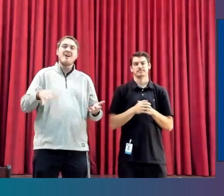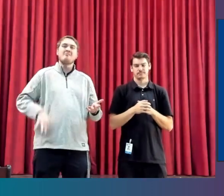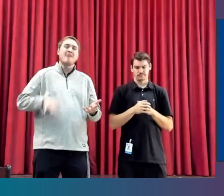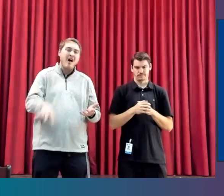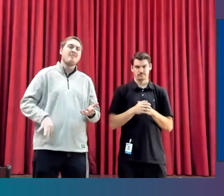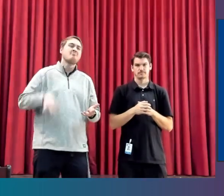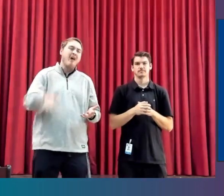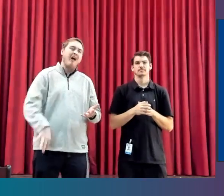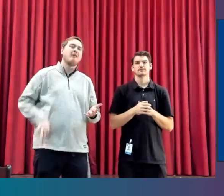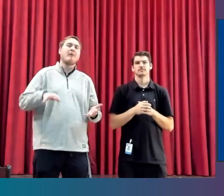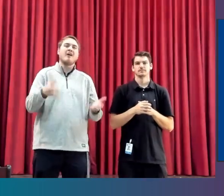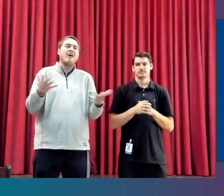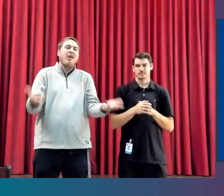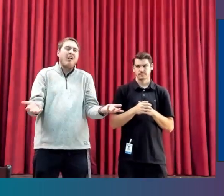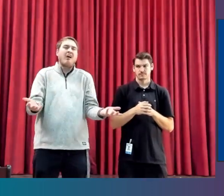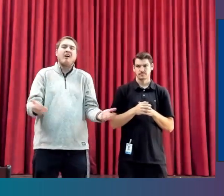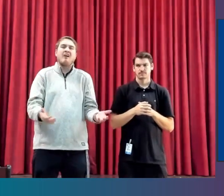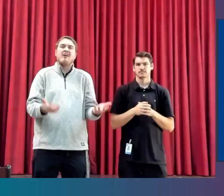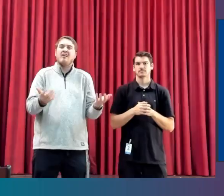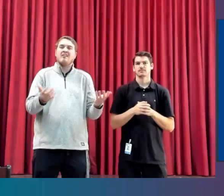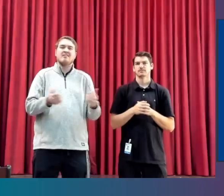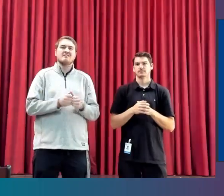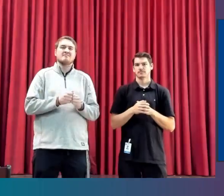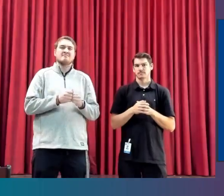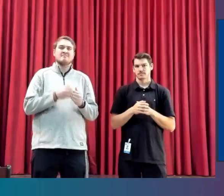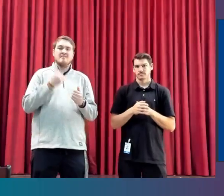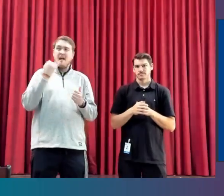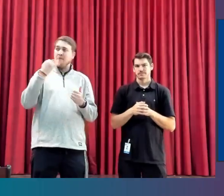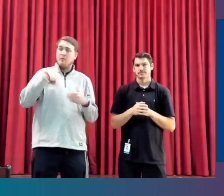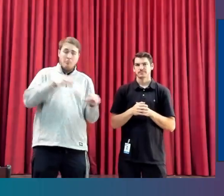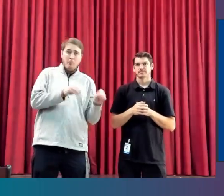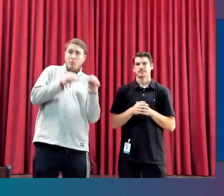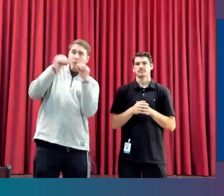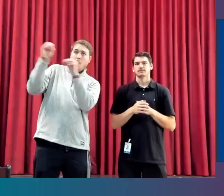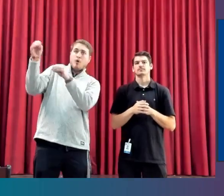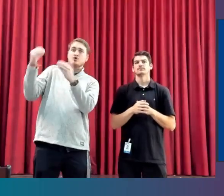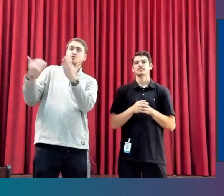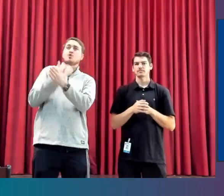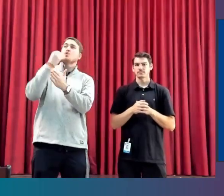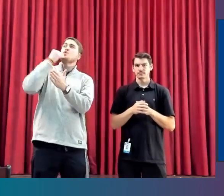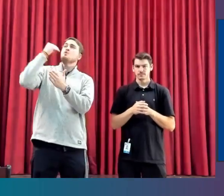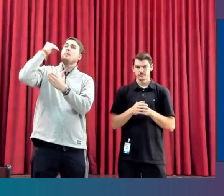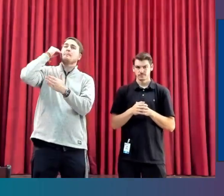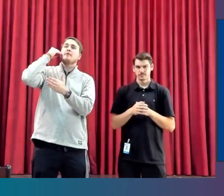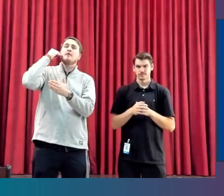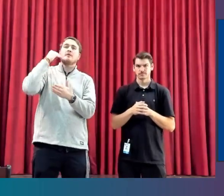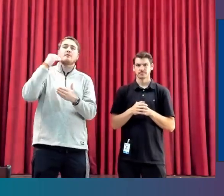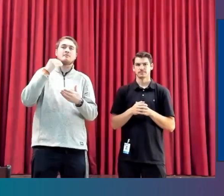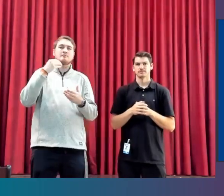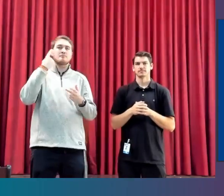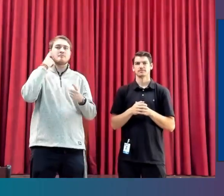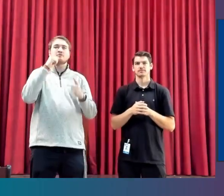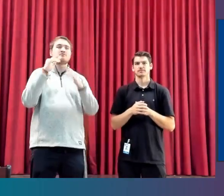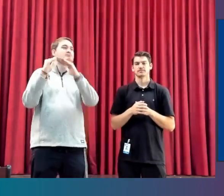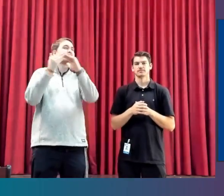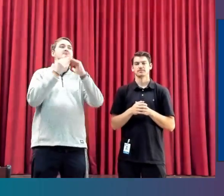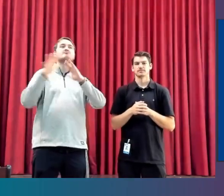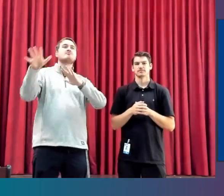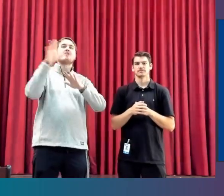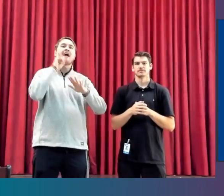But the fact that we have to pay for these things, if we move to a newer building, a newer